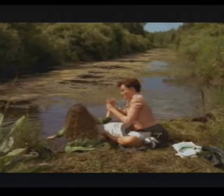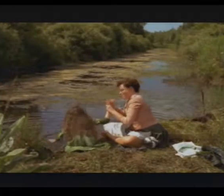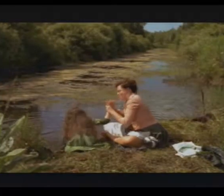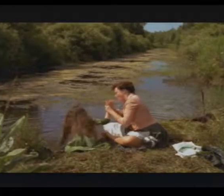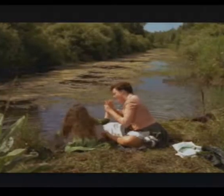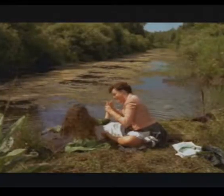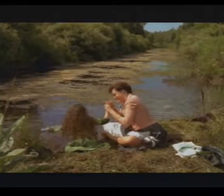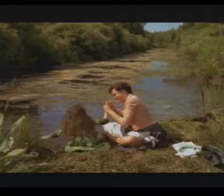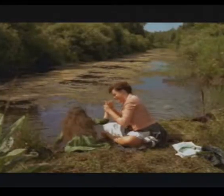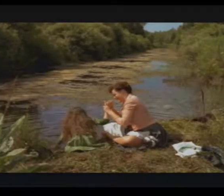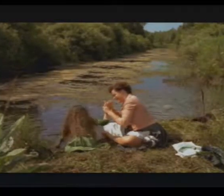Water.